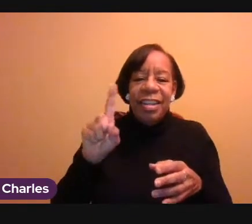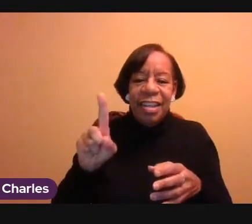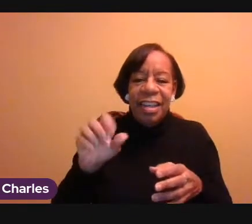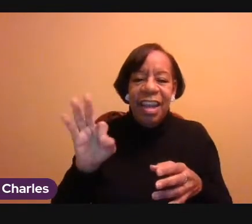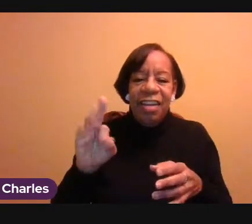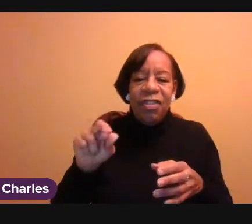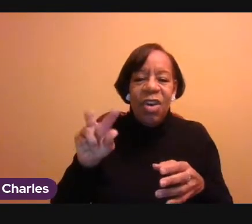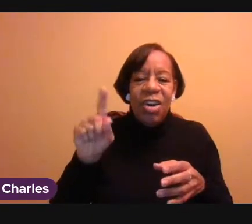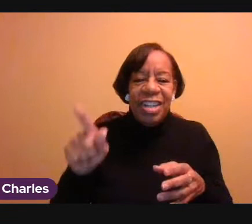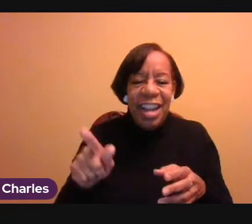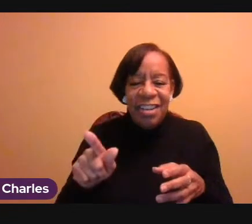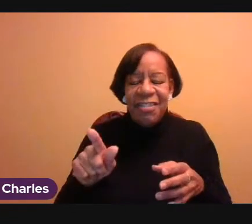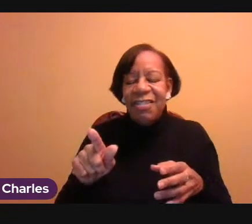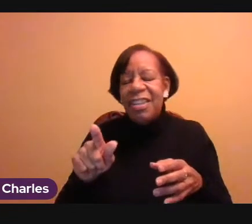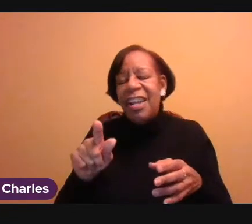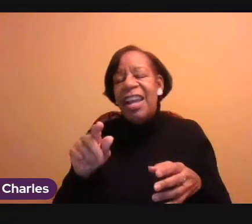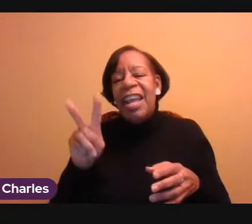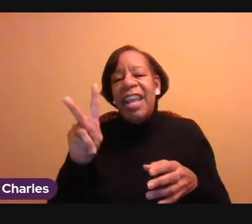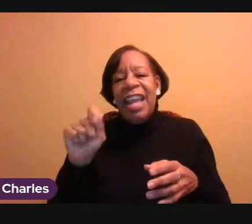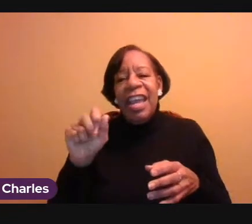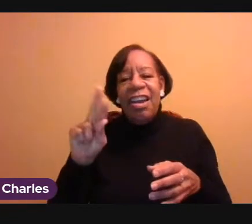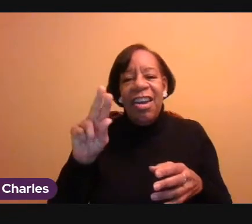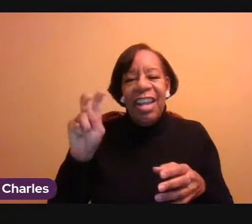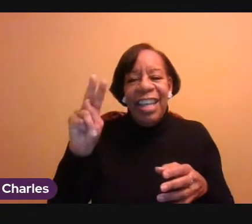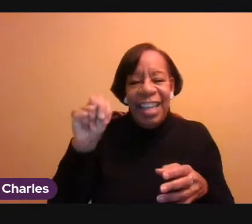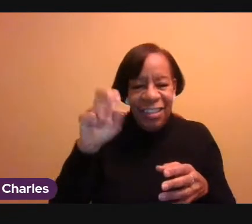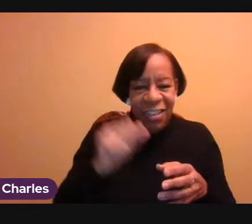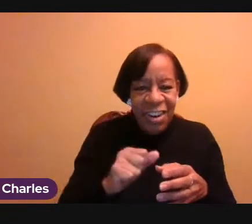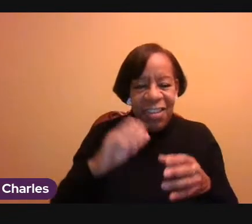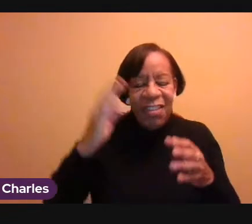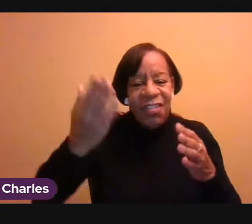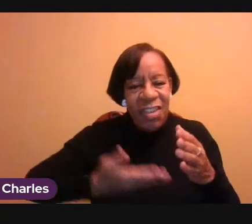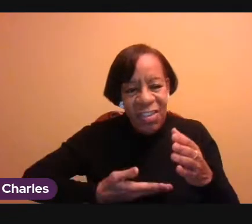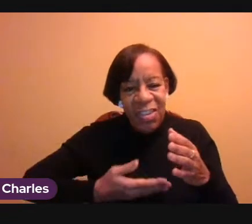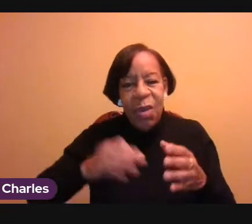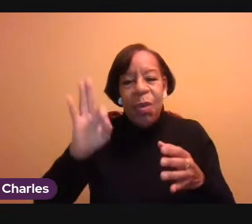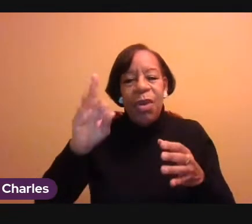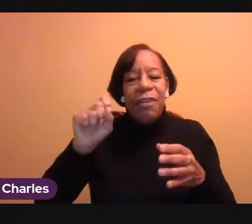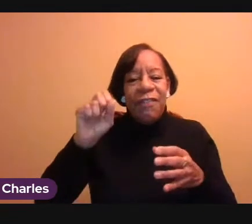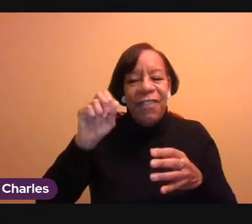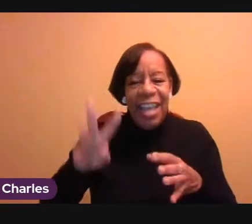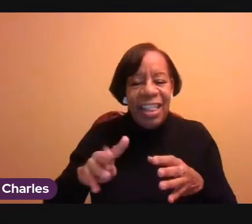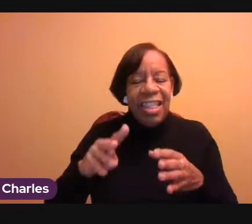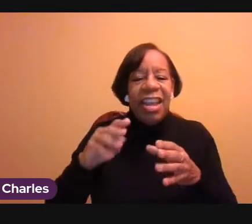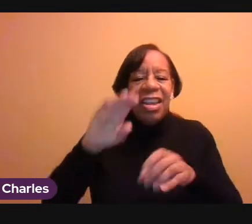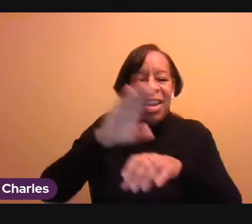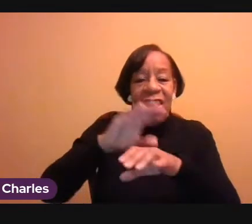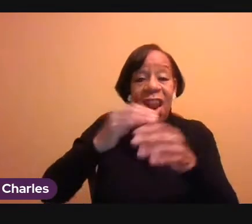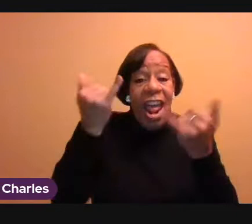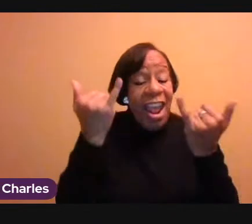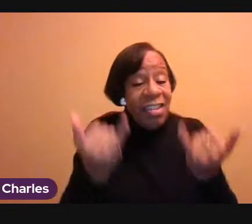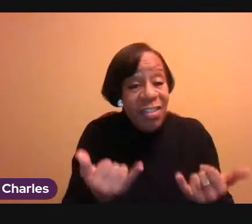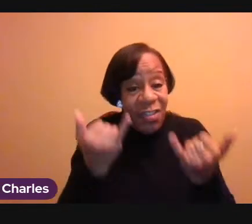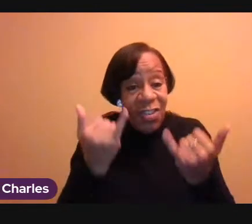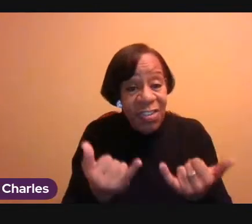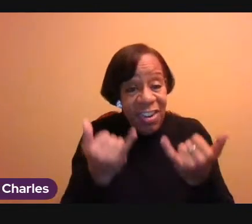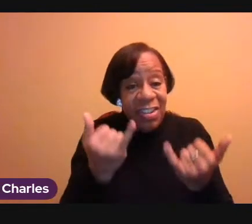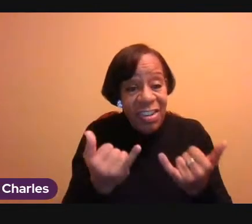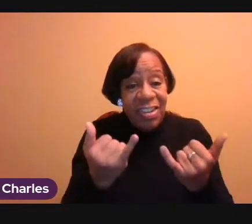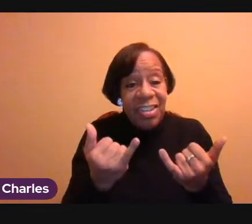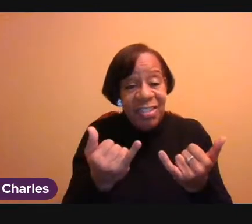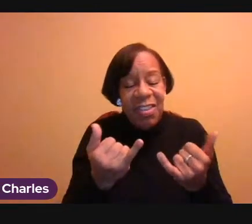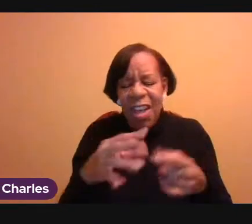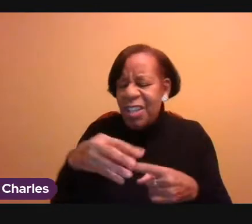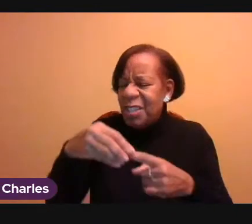and Dr. Karen Bradford. We bring you greetings from the Word of Faith Church, and today, you're in for a special